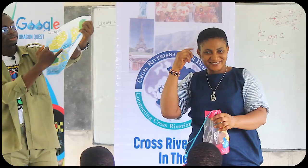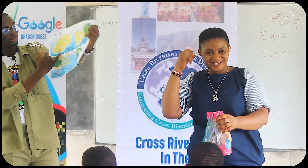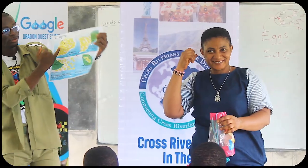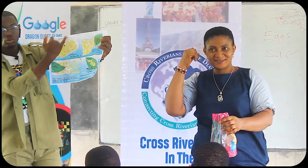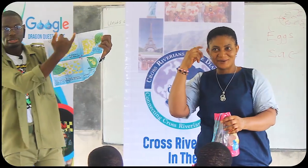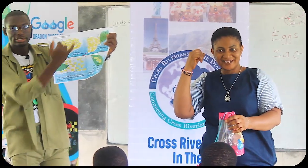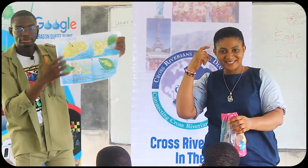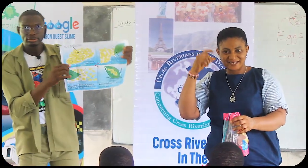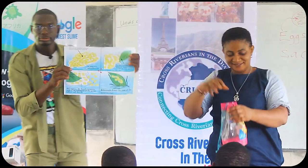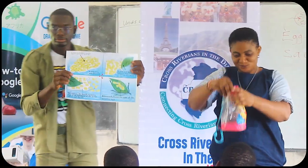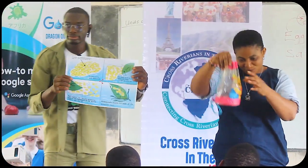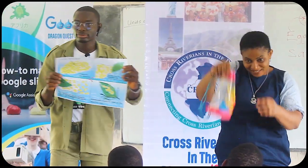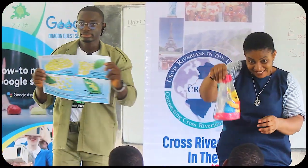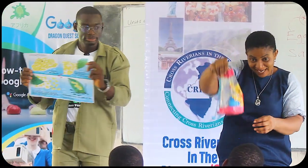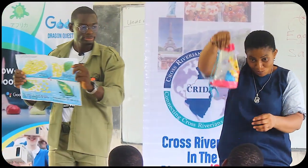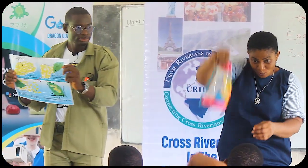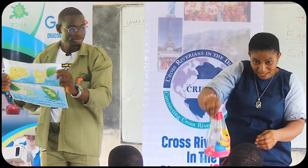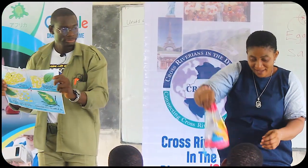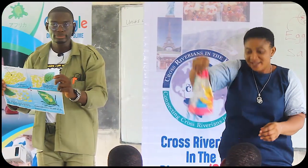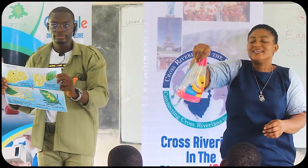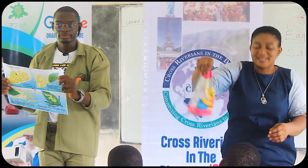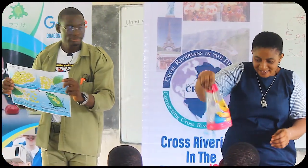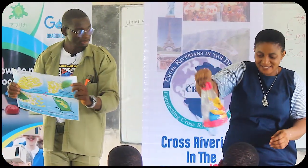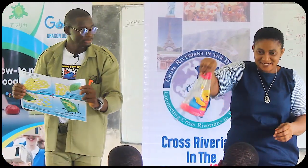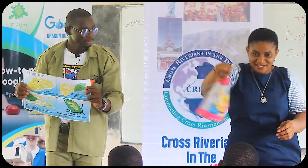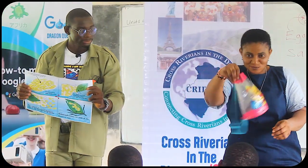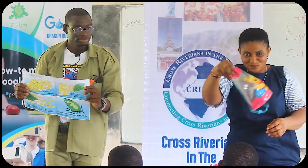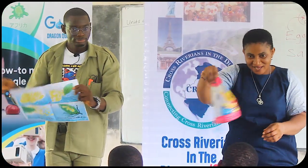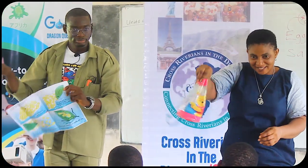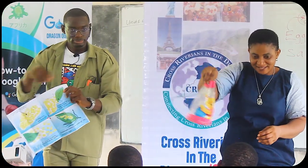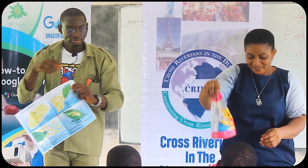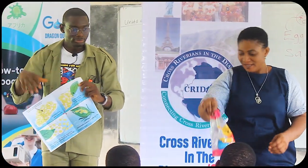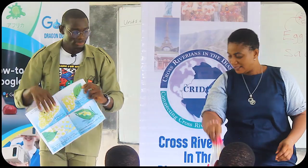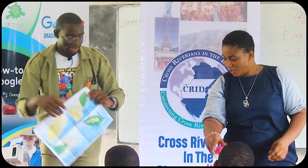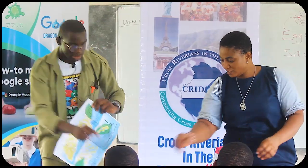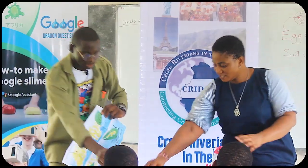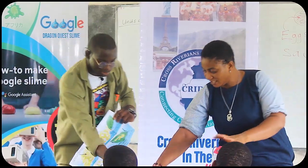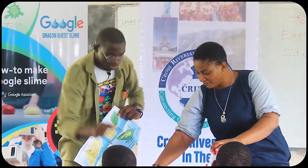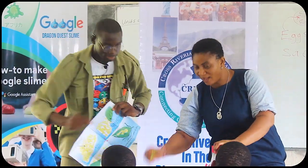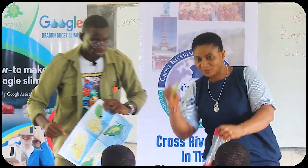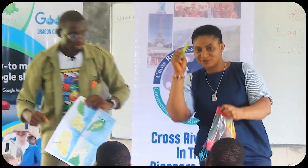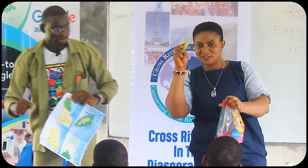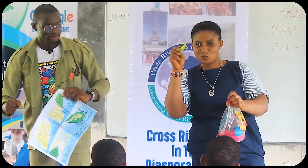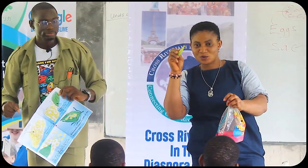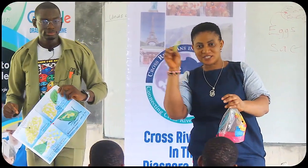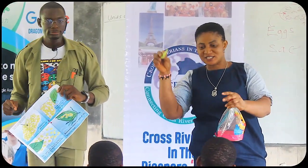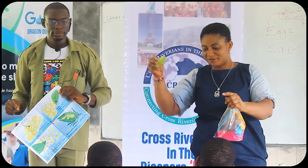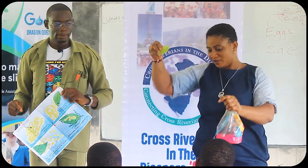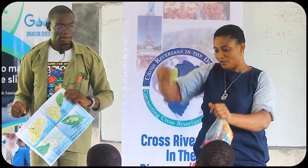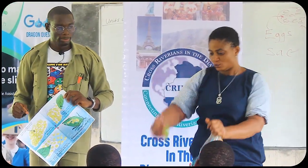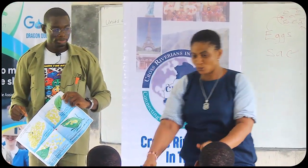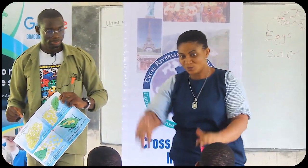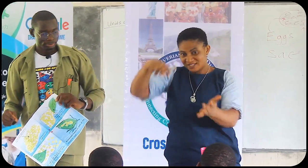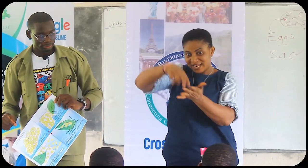Water. You understand? Water. Understand? This one inside water. Yes, and it's doing like this. Now And then- this leaf now, this one is